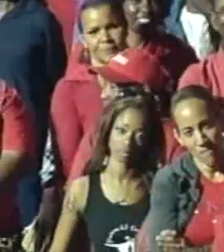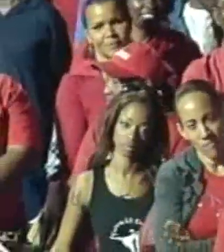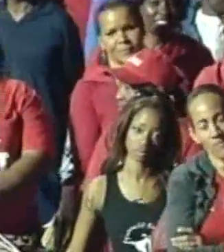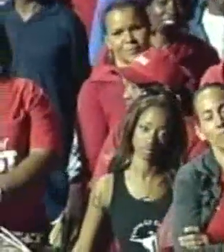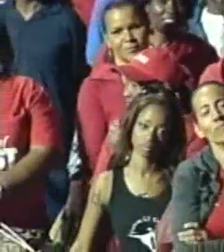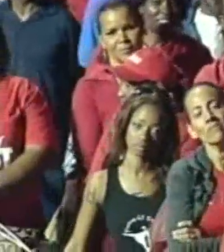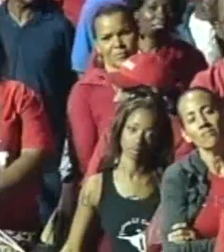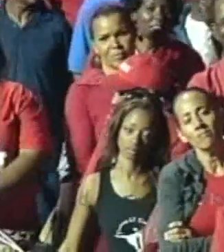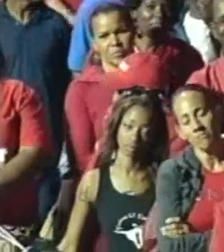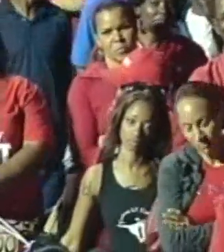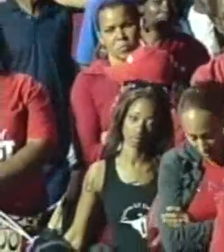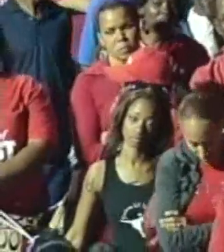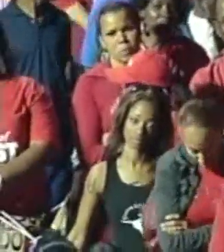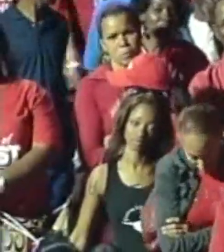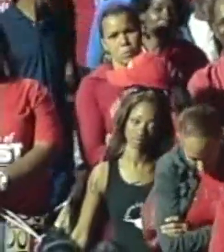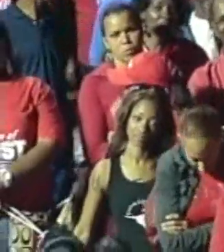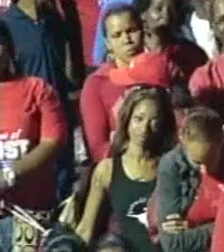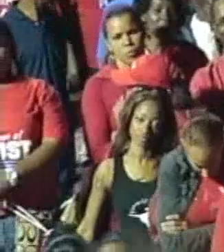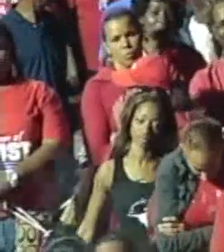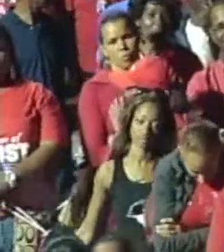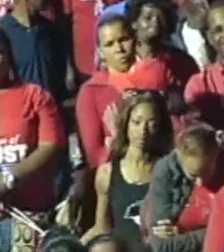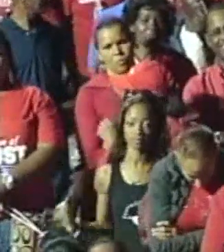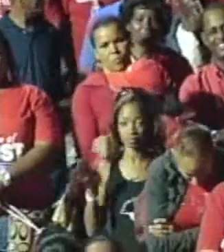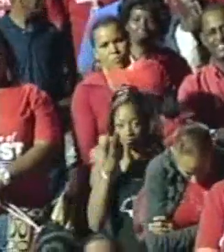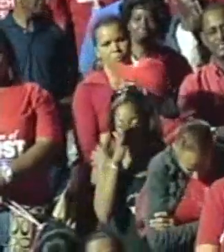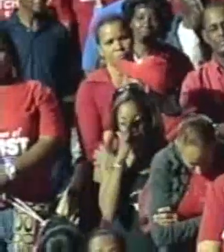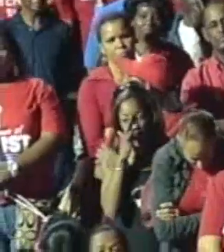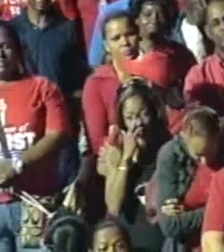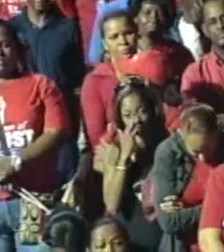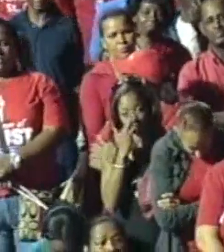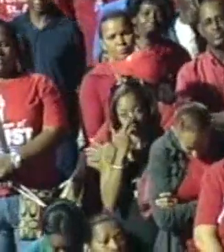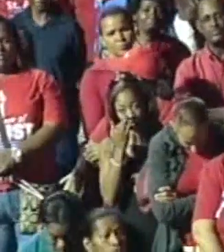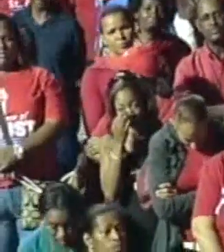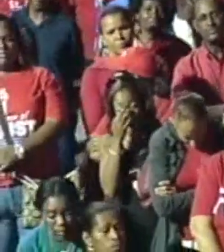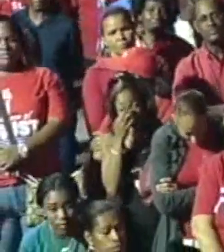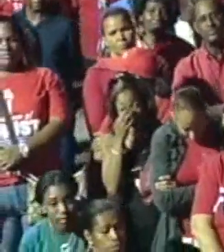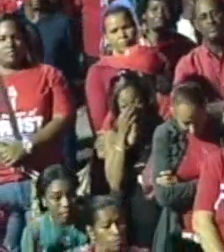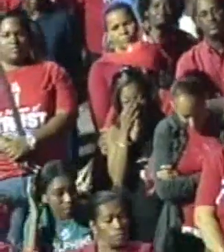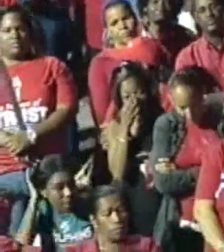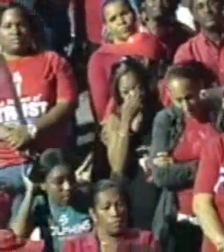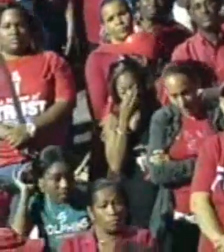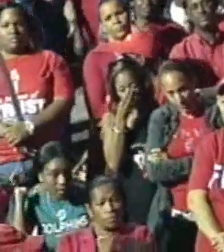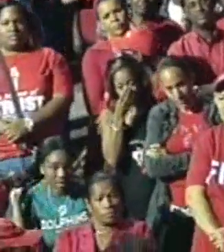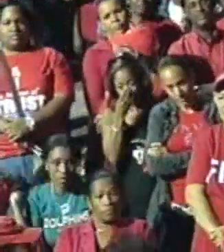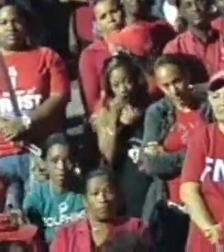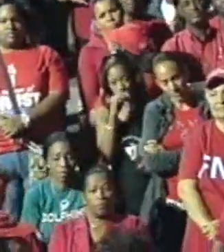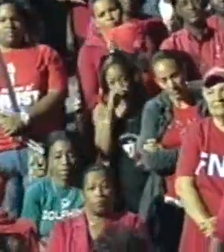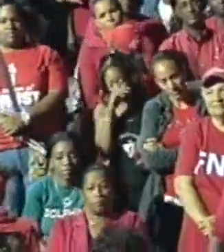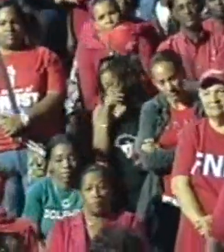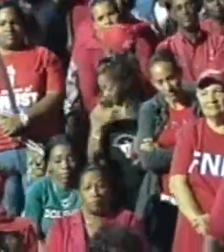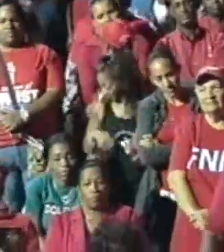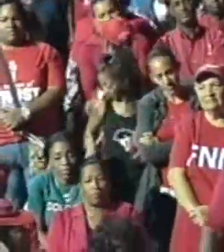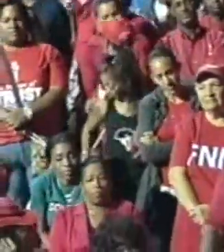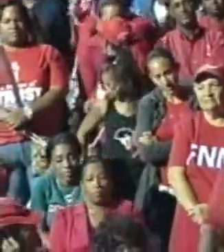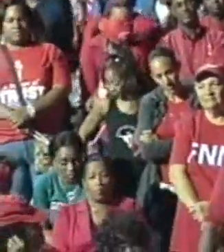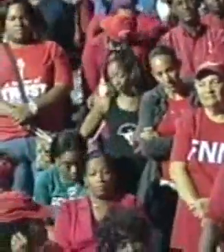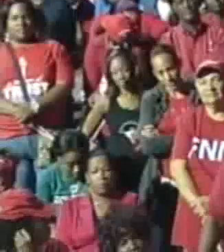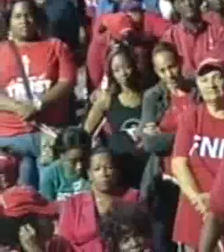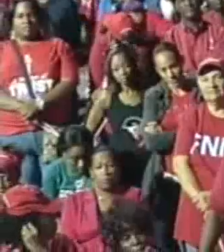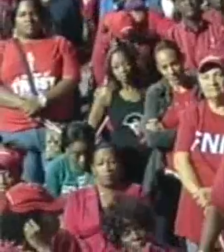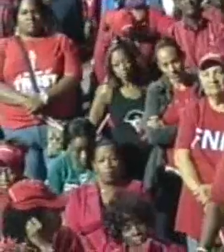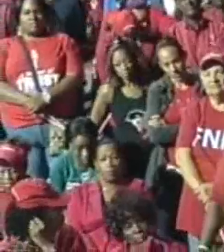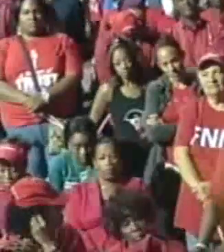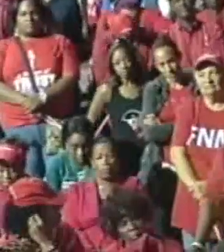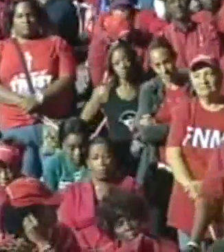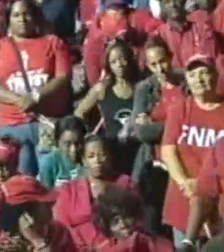neighborhoods. We've toughened up our bail laws, stiffened sentences for the serious offenders, and made it possible for the worst offenders upon